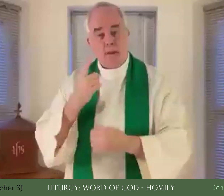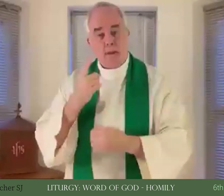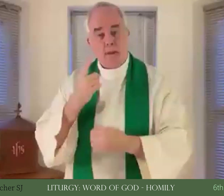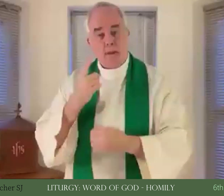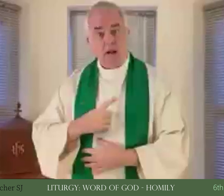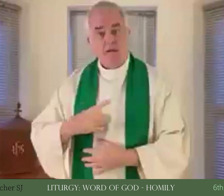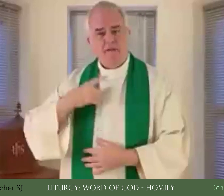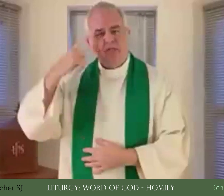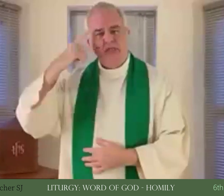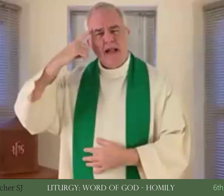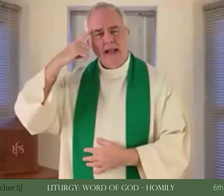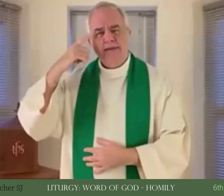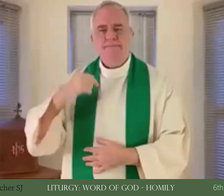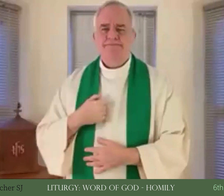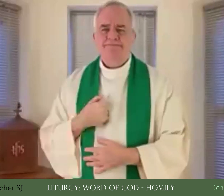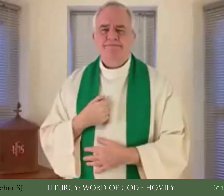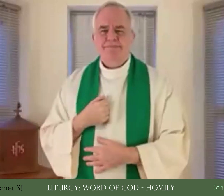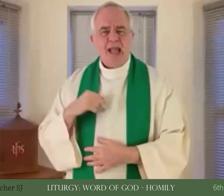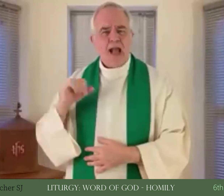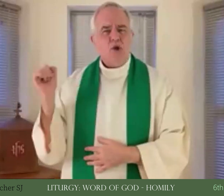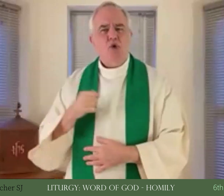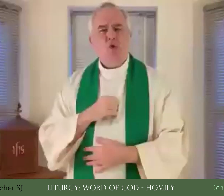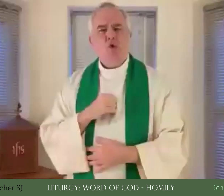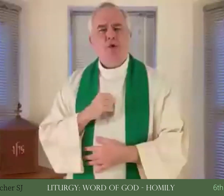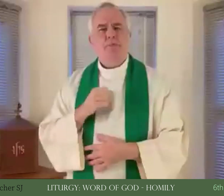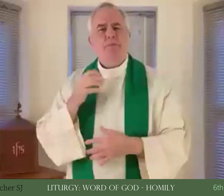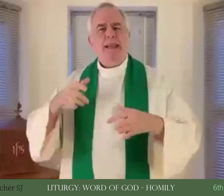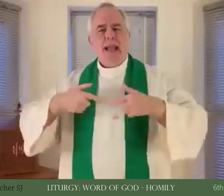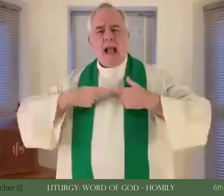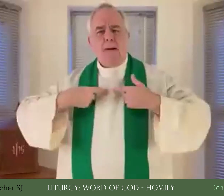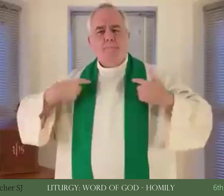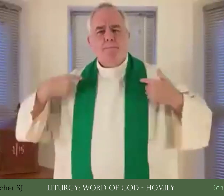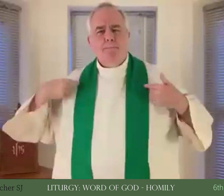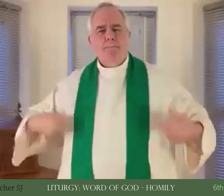myself thinking, should be Tucker.